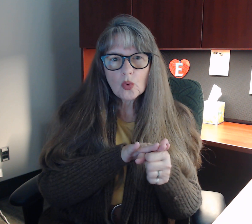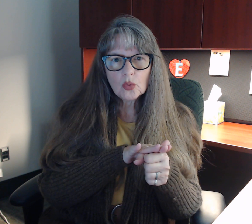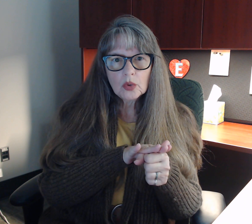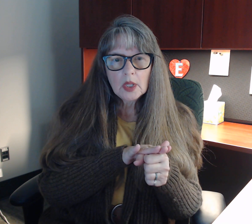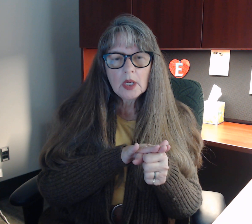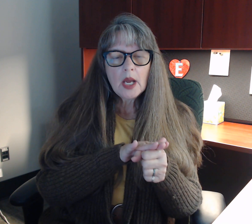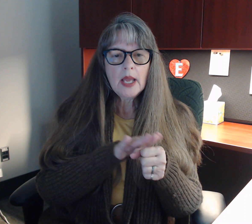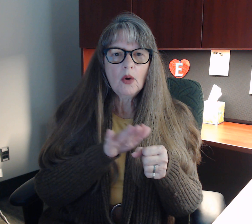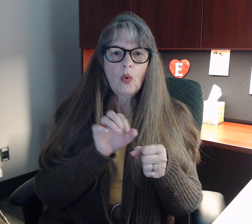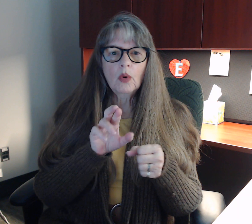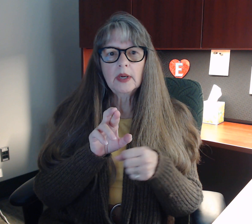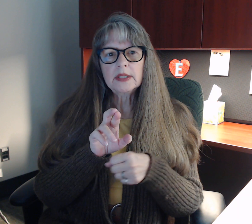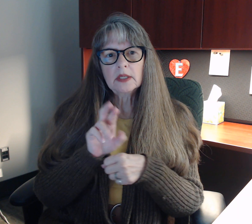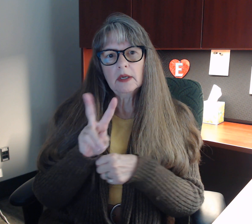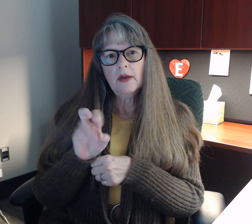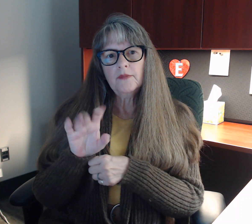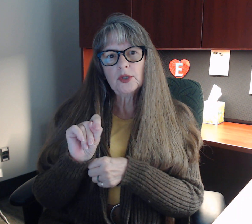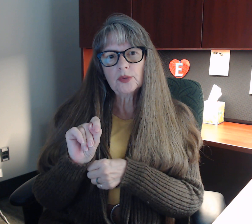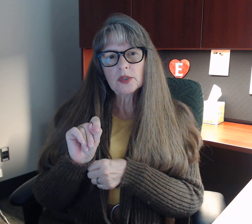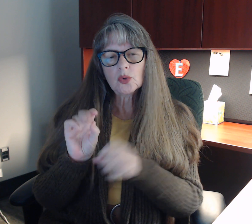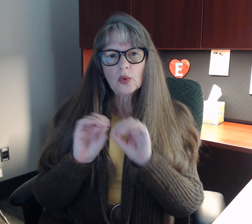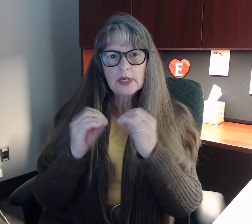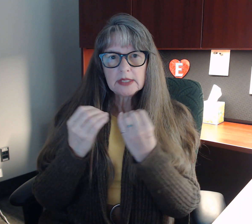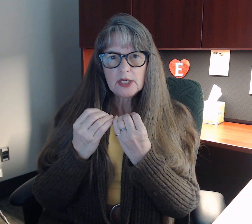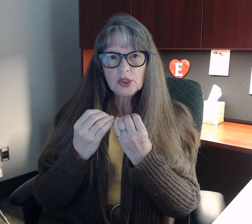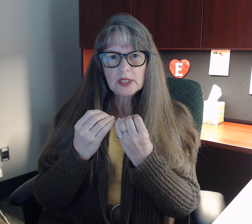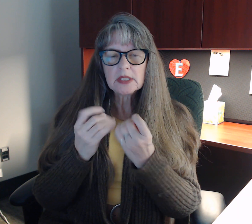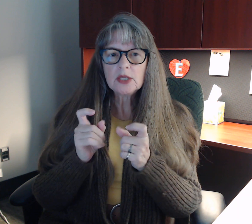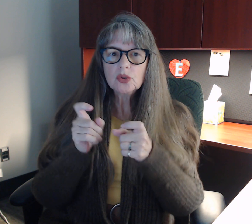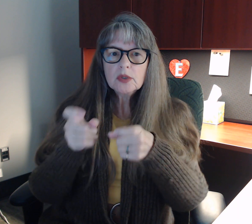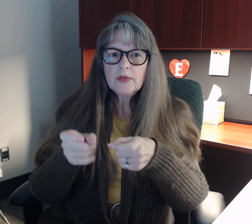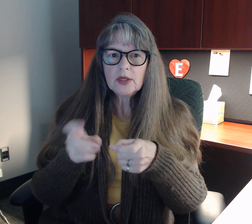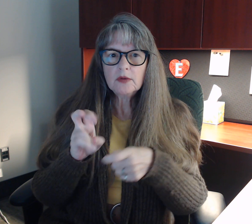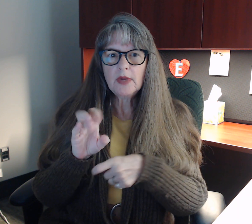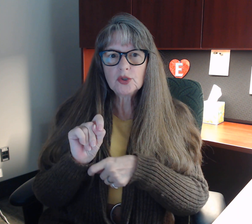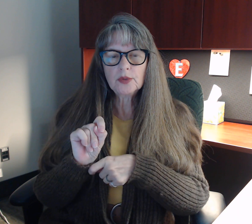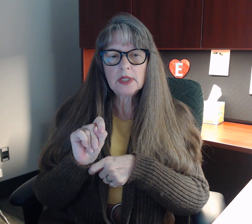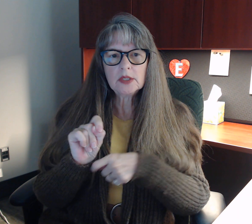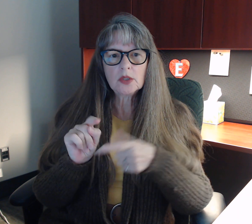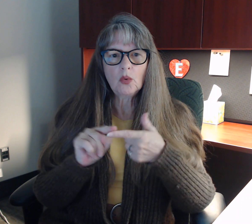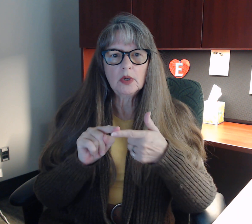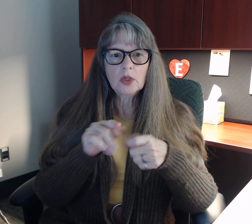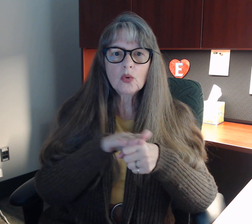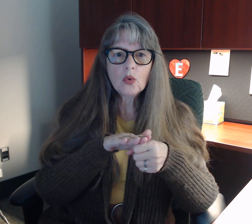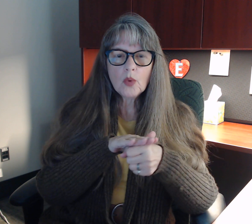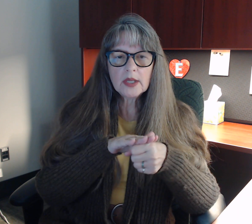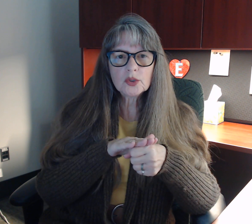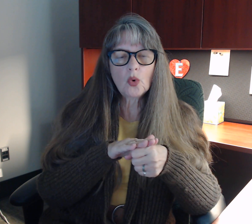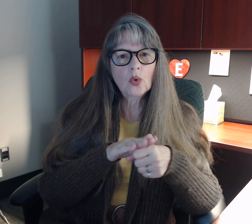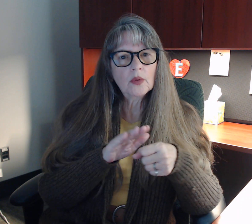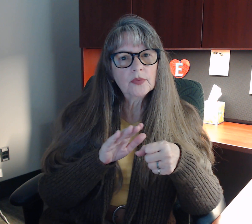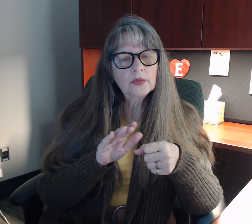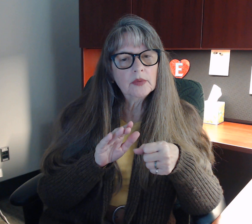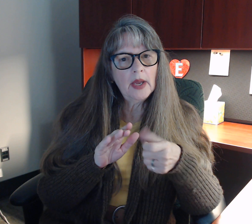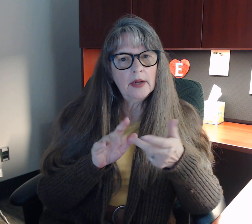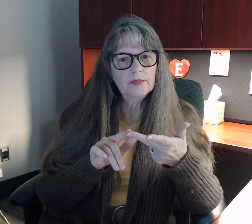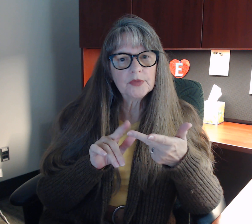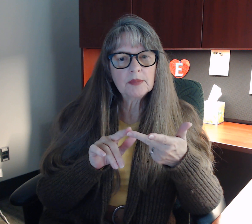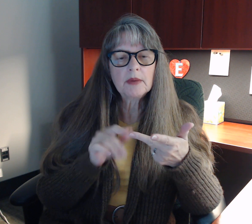local. Or it's a veterans organization because they do give that to veterans or local ones, or sometimes for